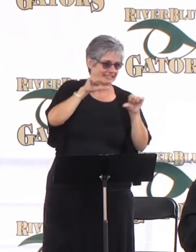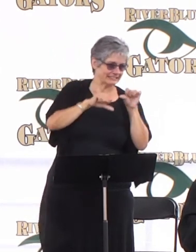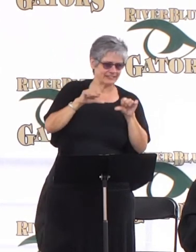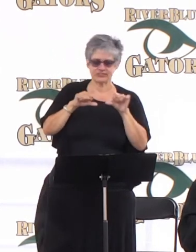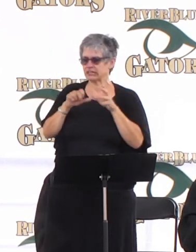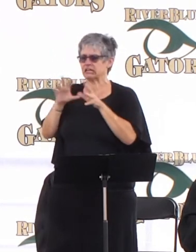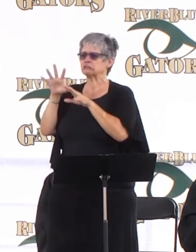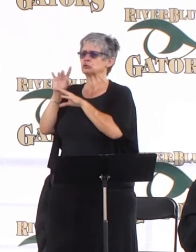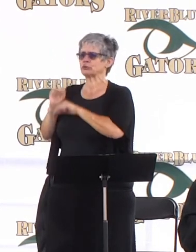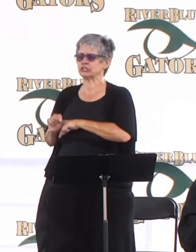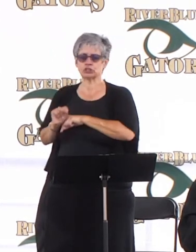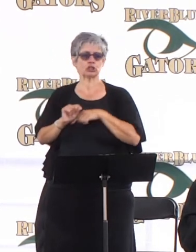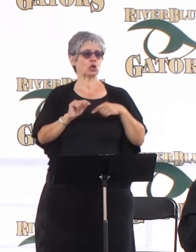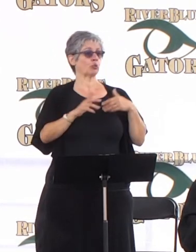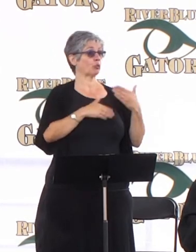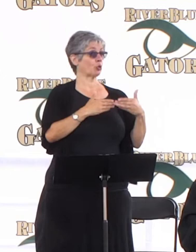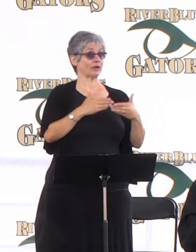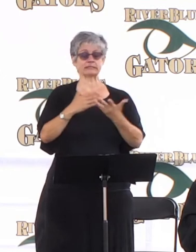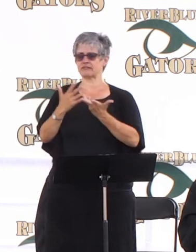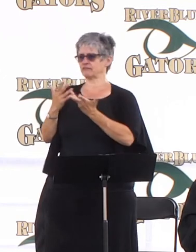and